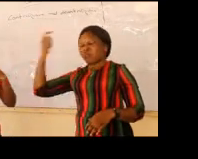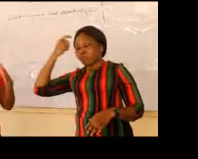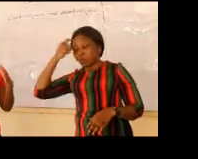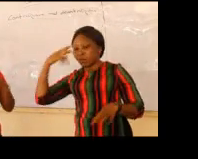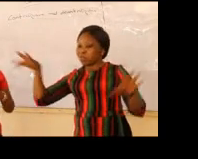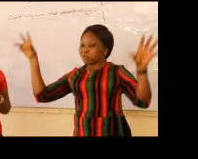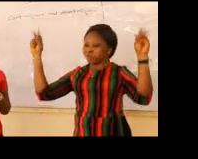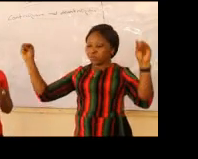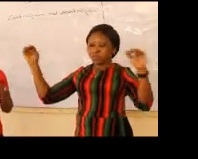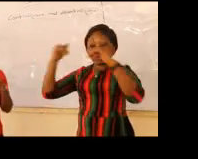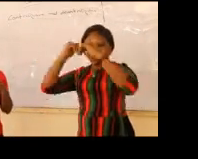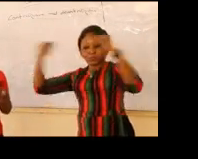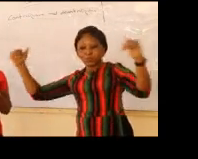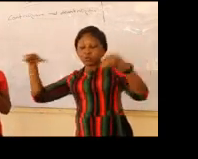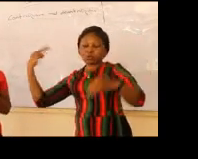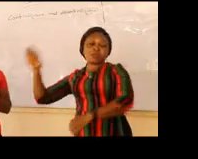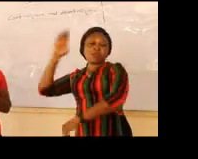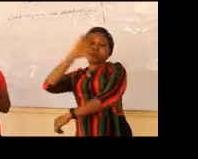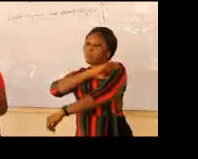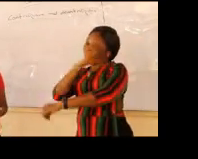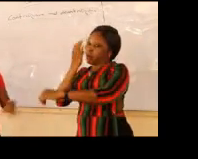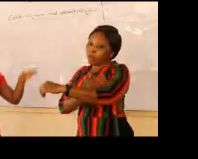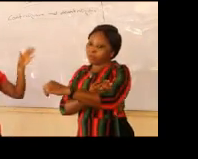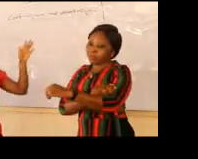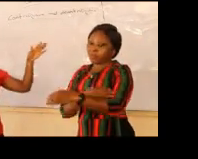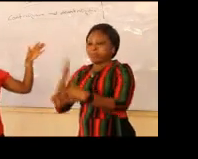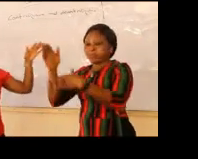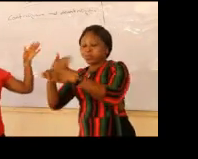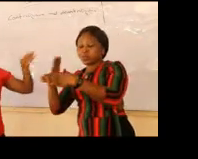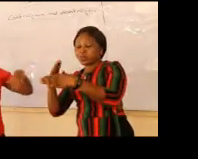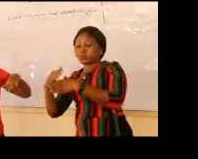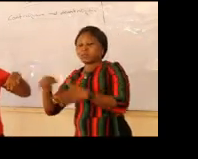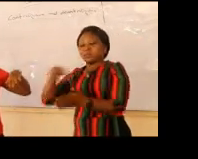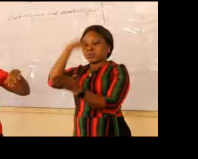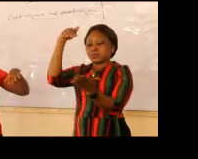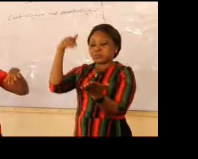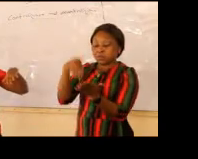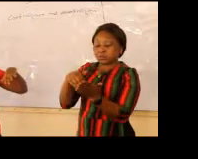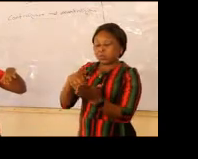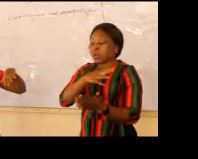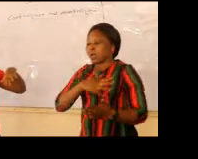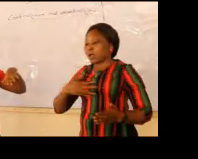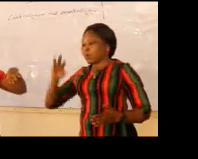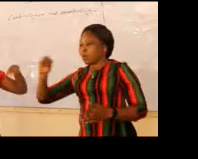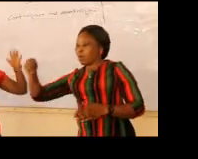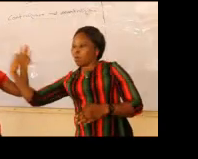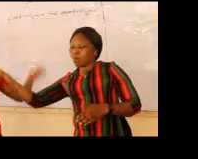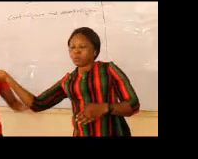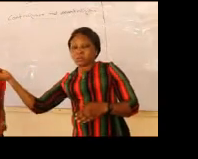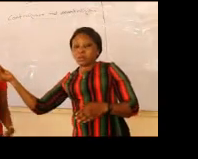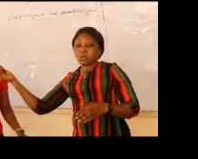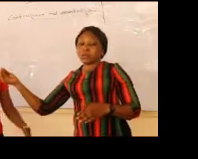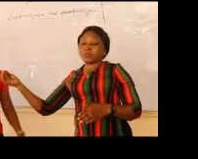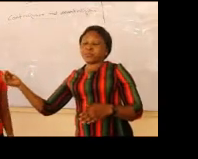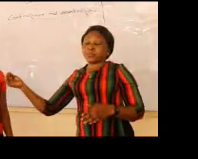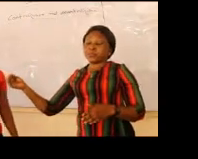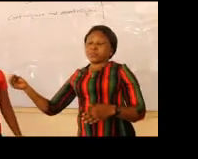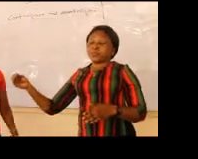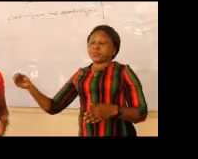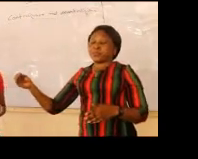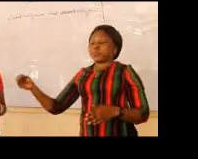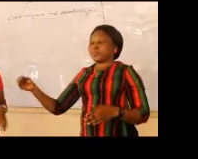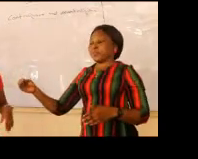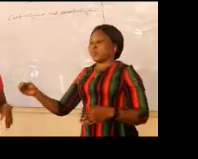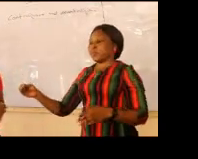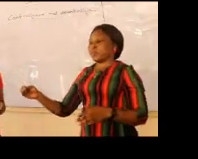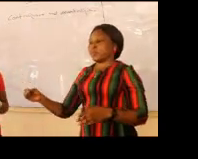division of power or sharing of power between the central and the other component units. Now, when you're talking